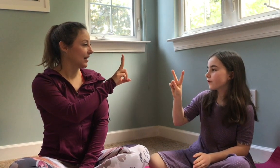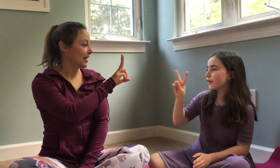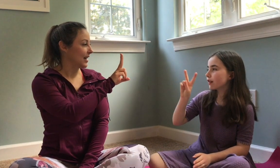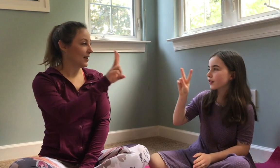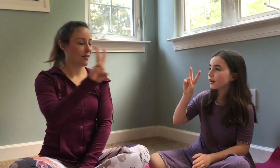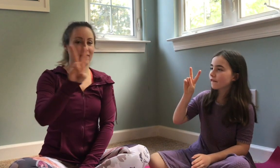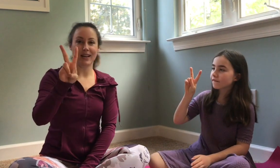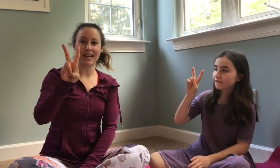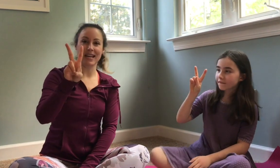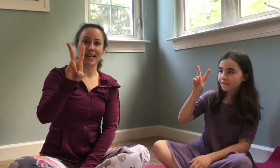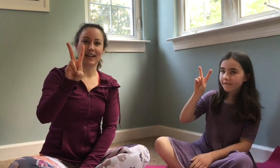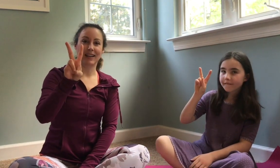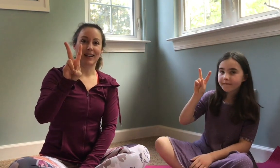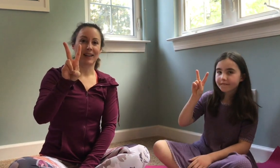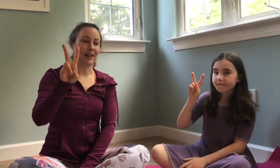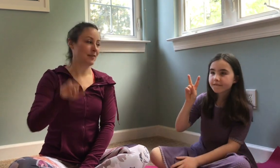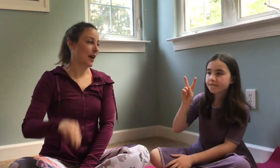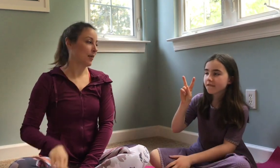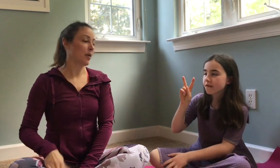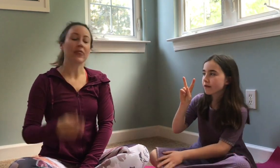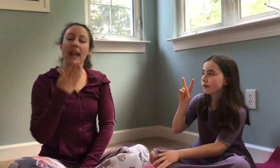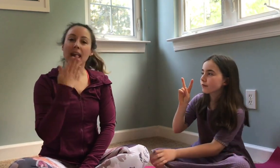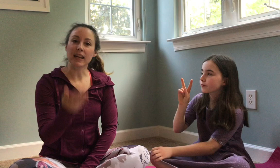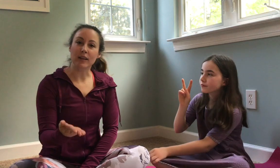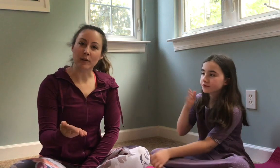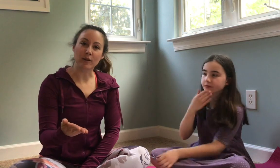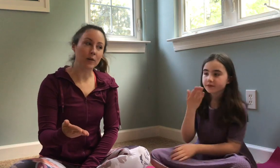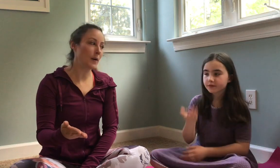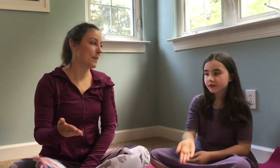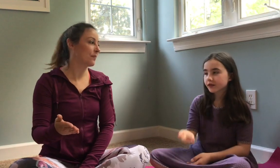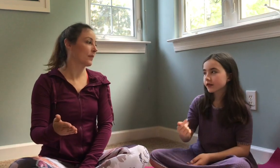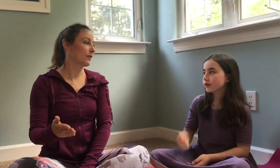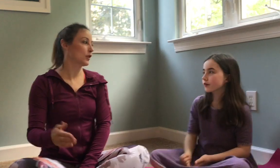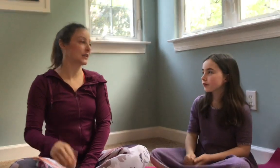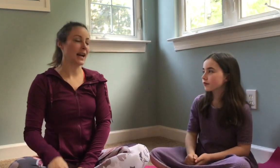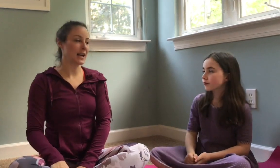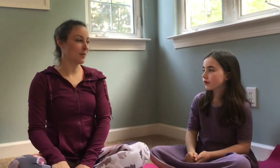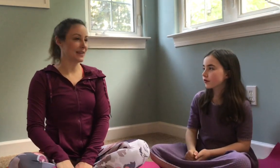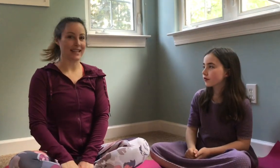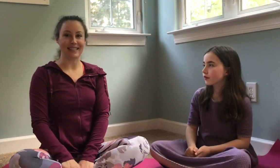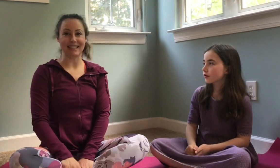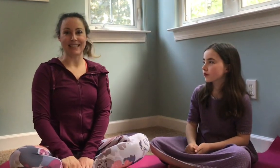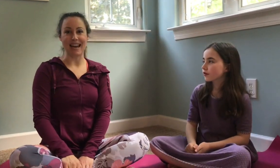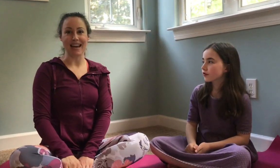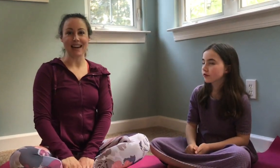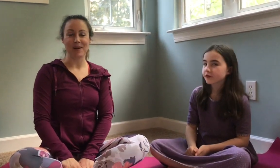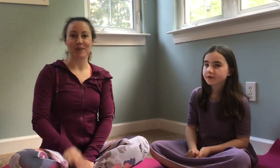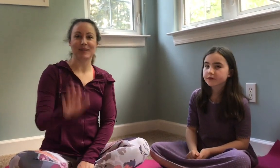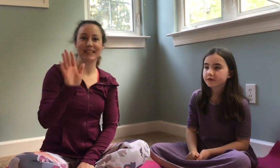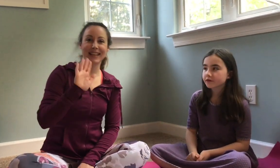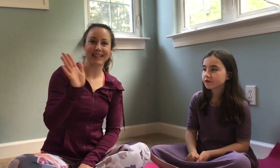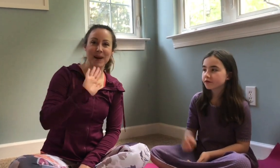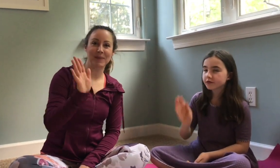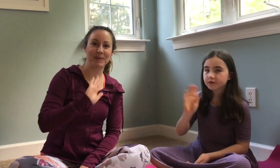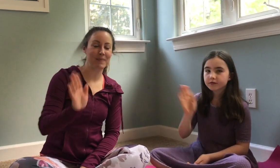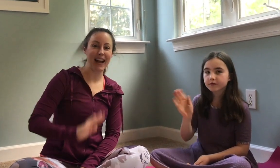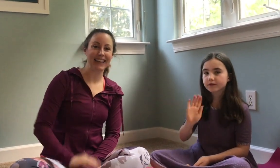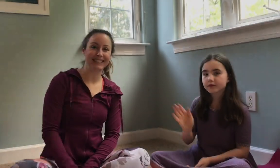V. V. All right. Well, thank you for signing with us today. We'll see you next time. Bye.